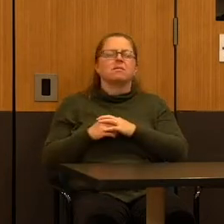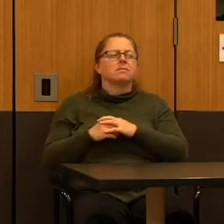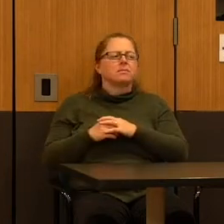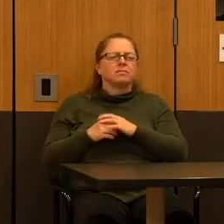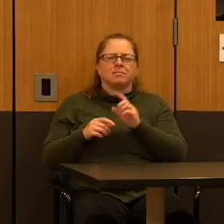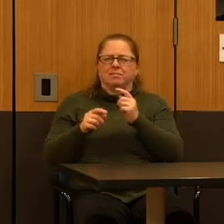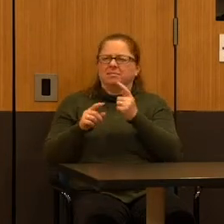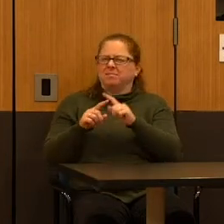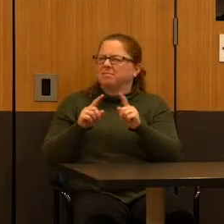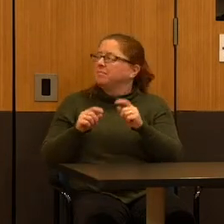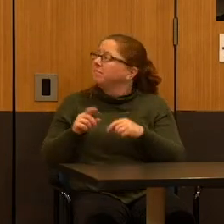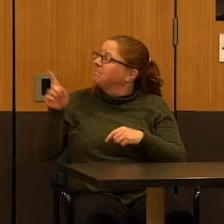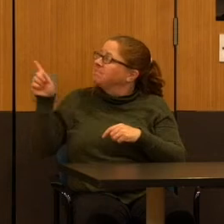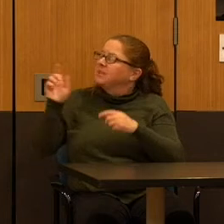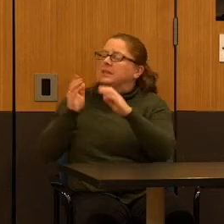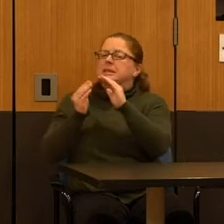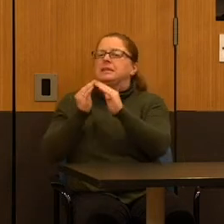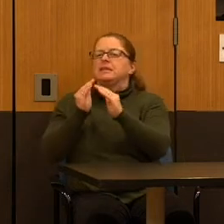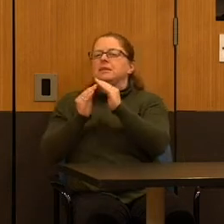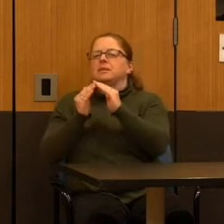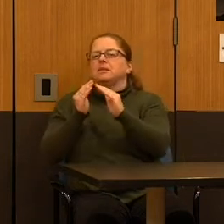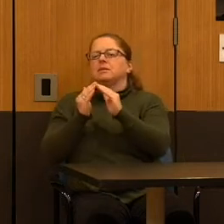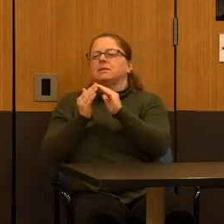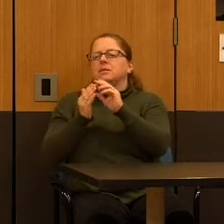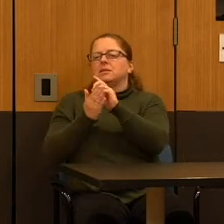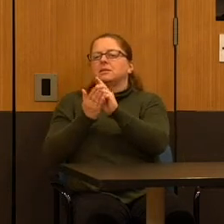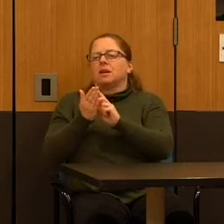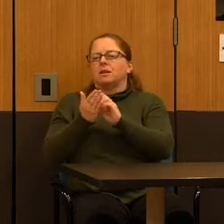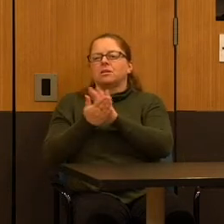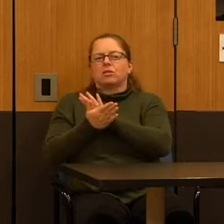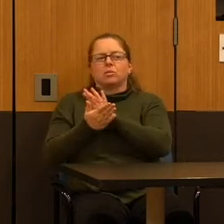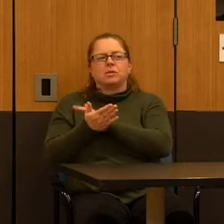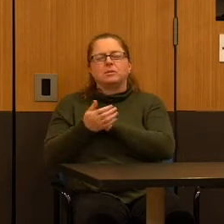the sort of city document that shows how these are designed, right? A sort of